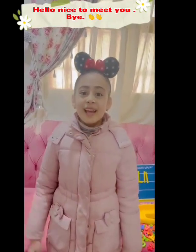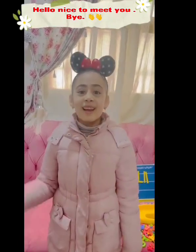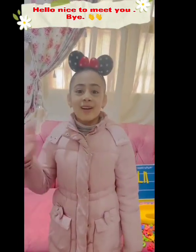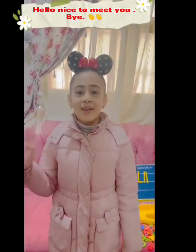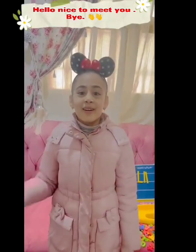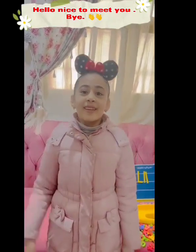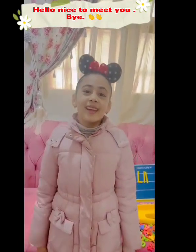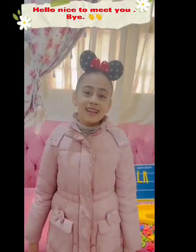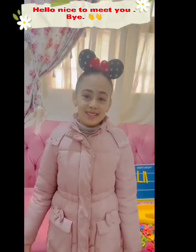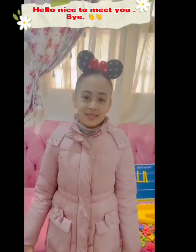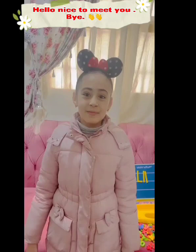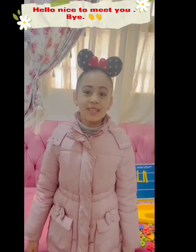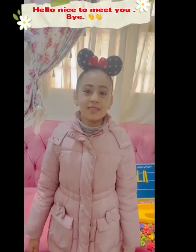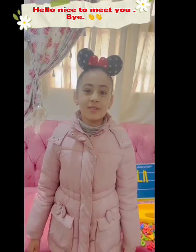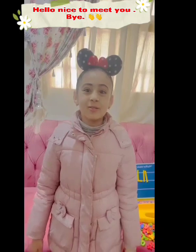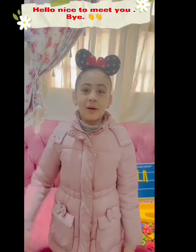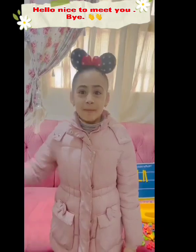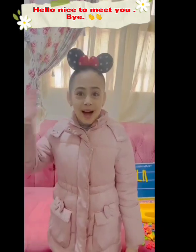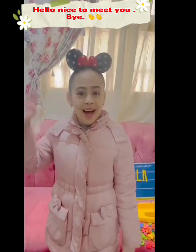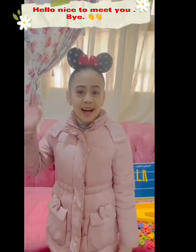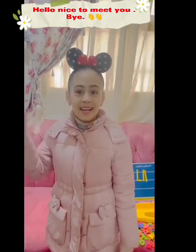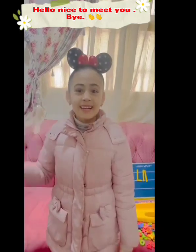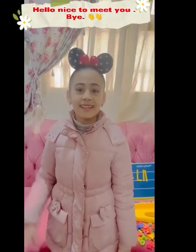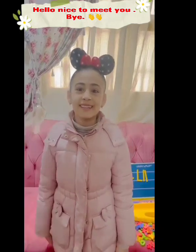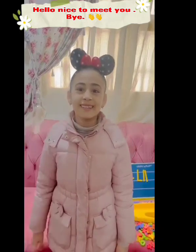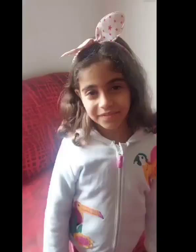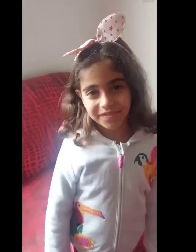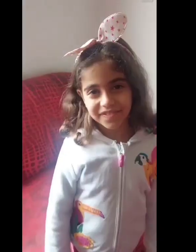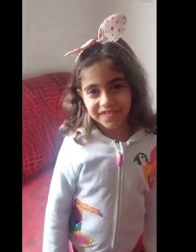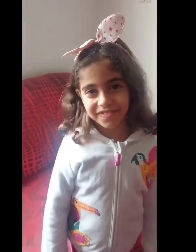Hello, nice to meet you. Bye.